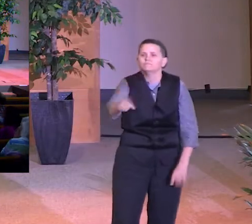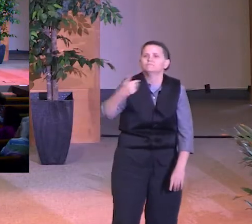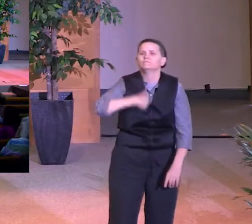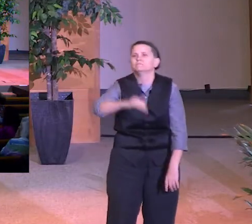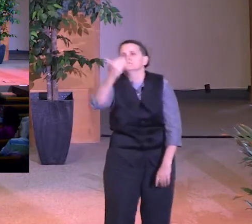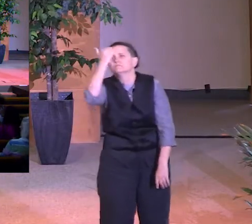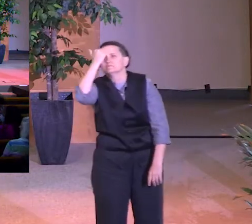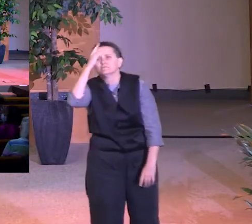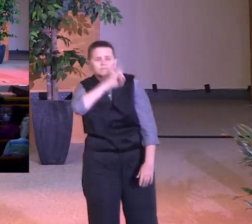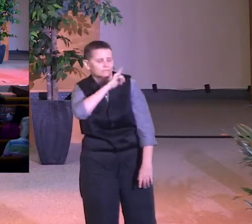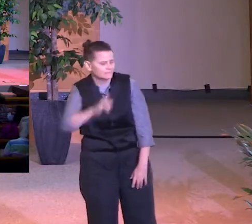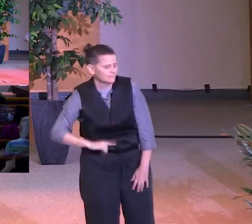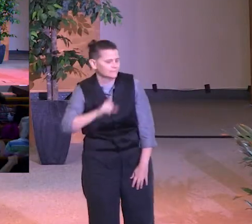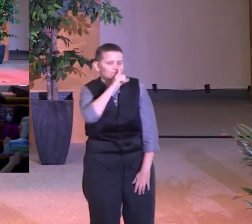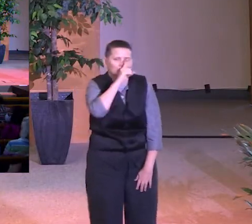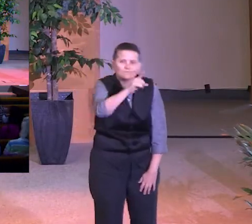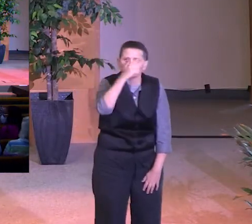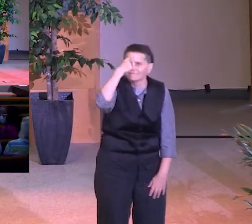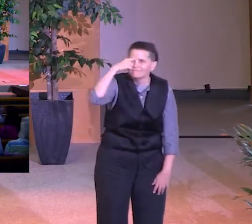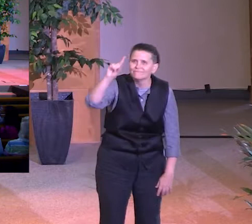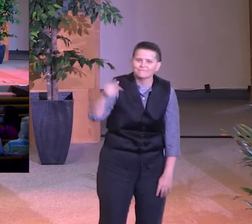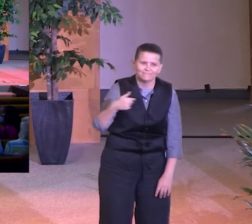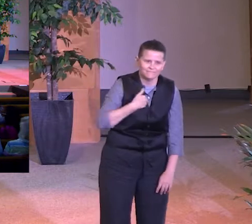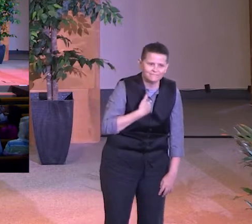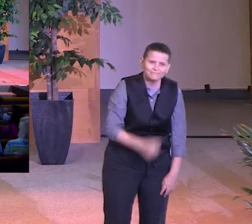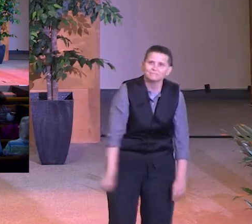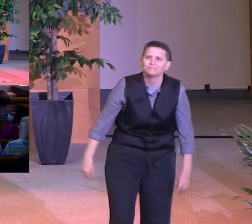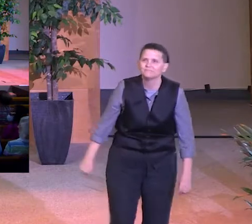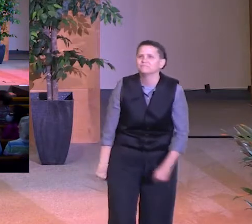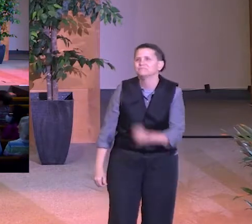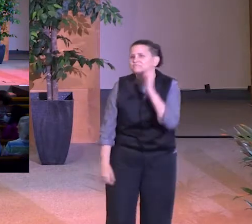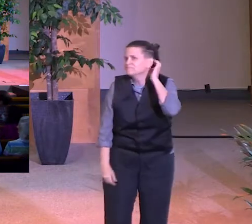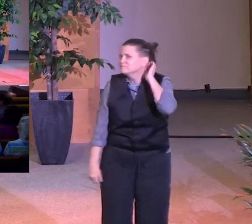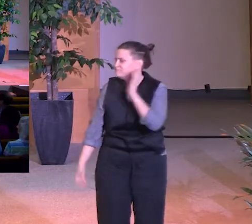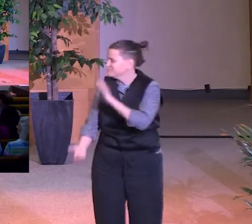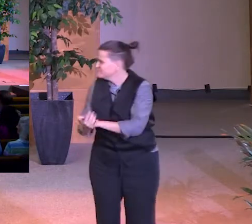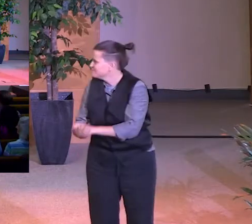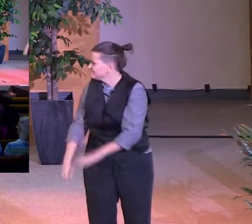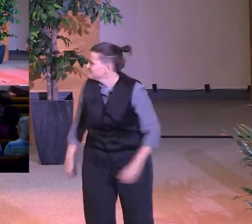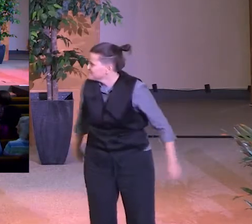know the Lord is real to me.